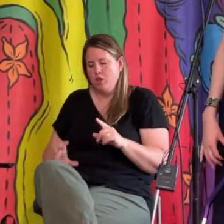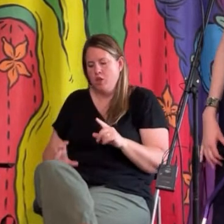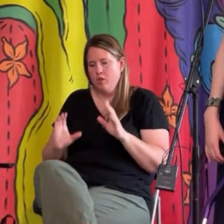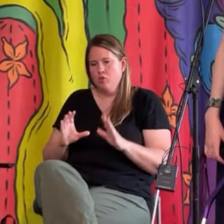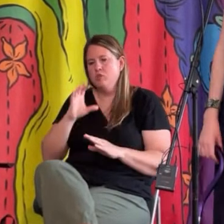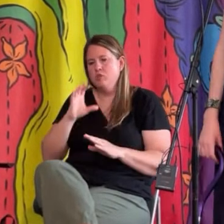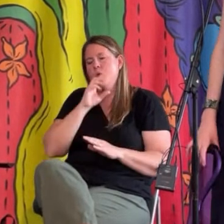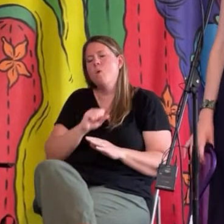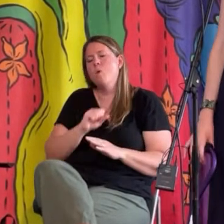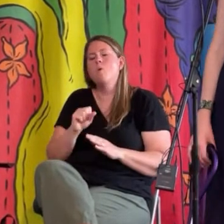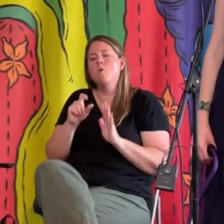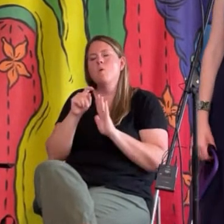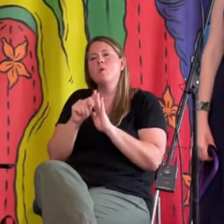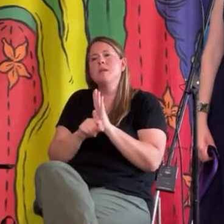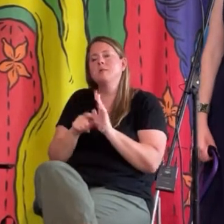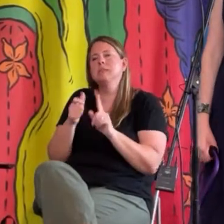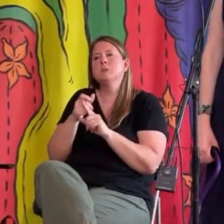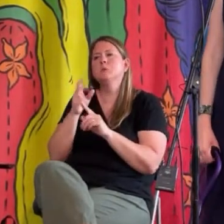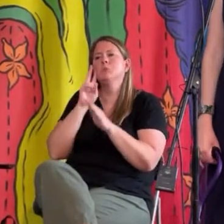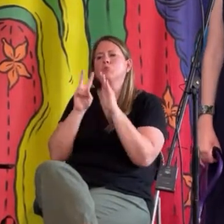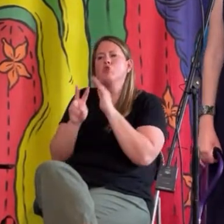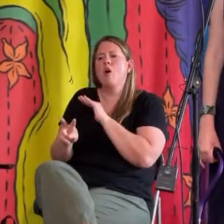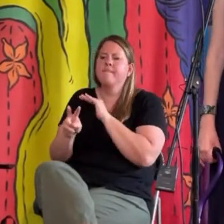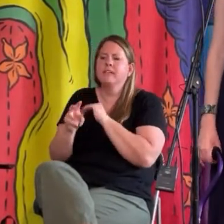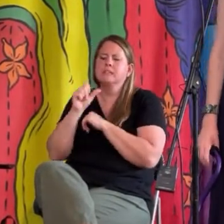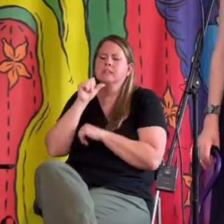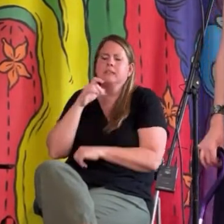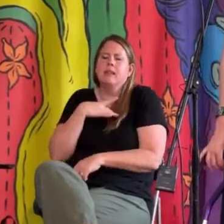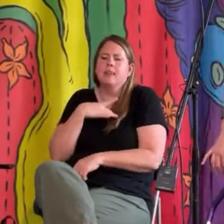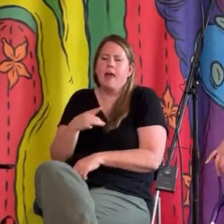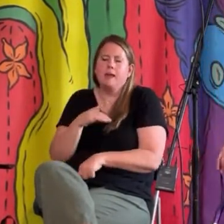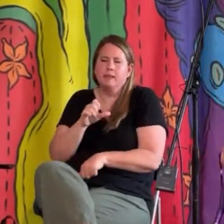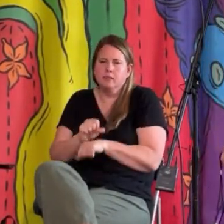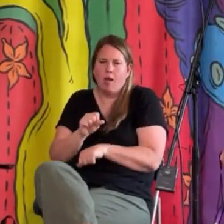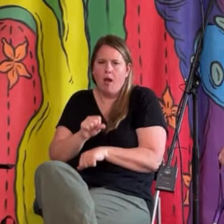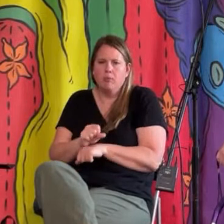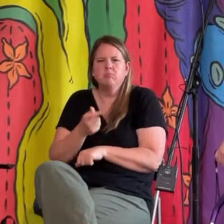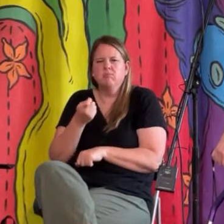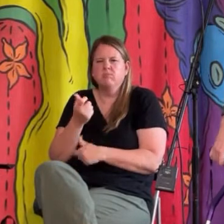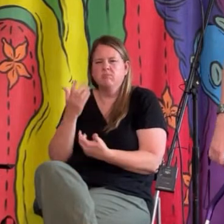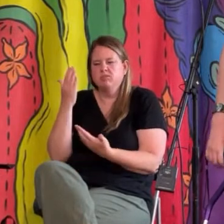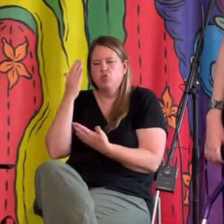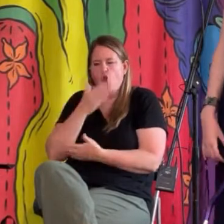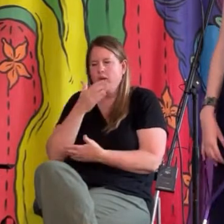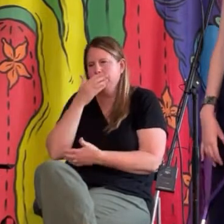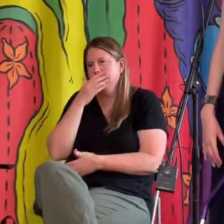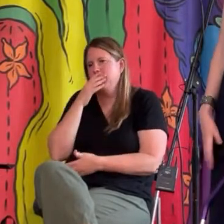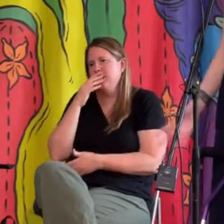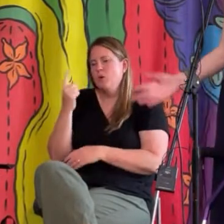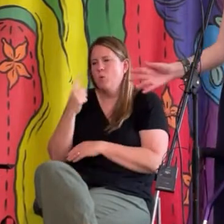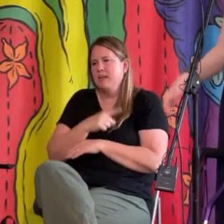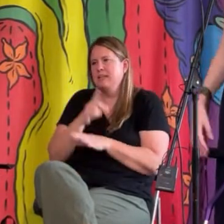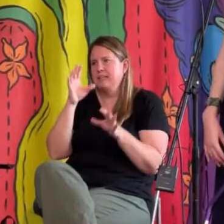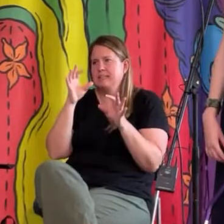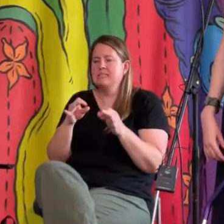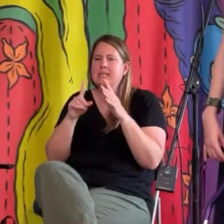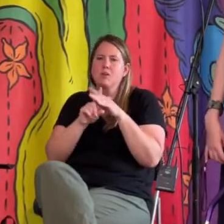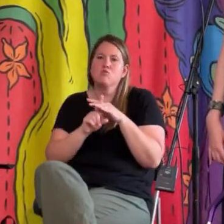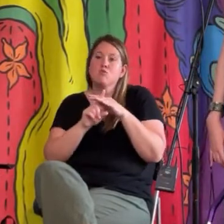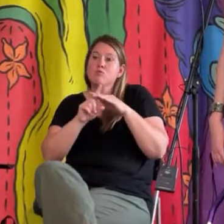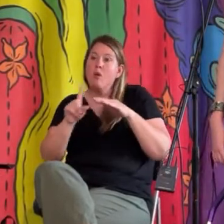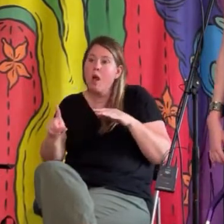and he was a prophet, and he did not like the gig. It was kind of dark. And so one day he decided to run